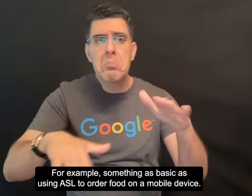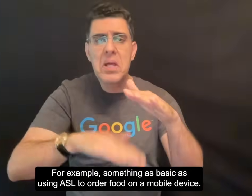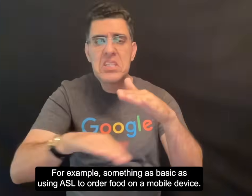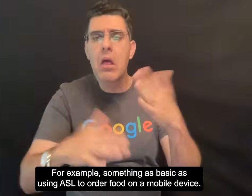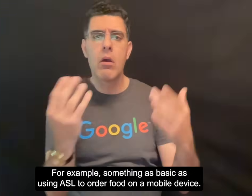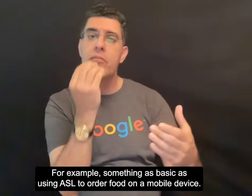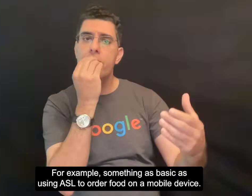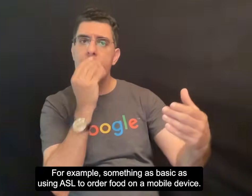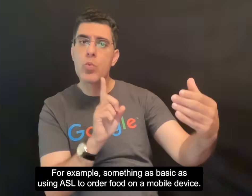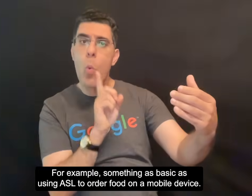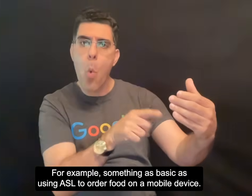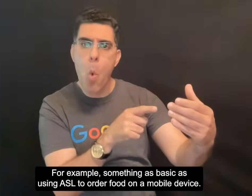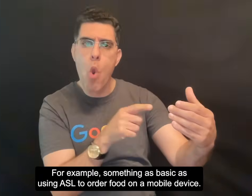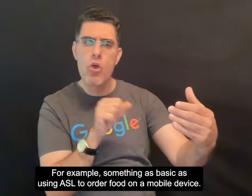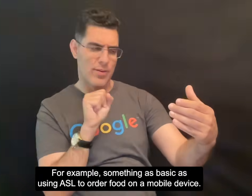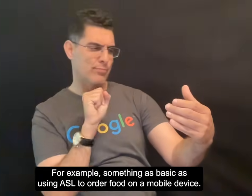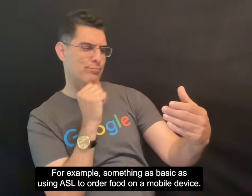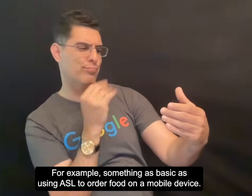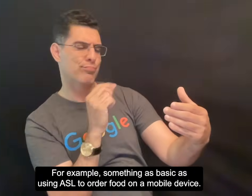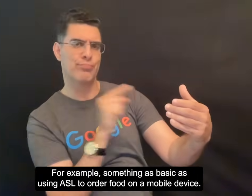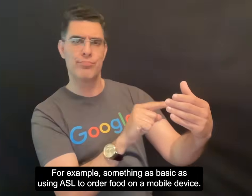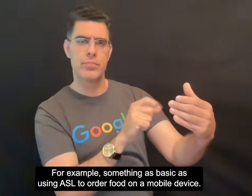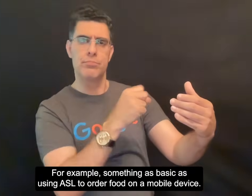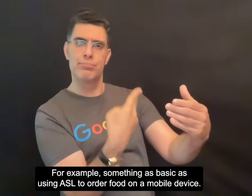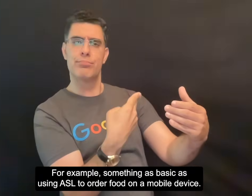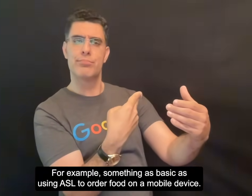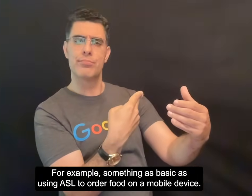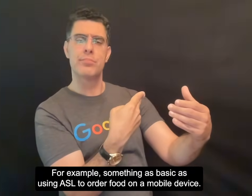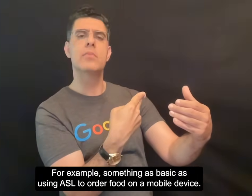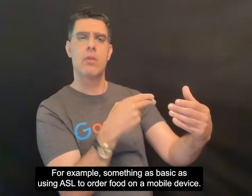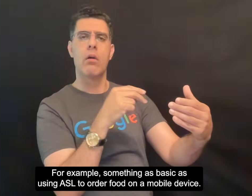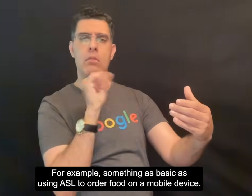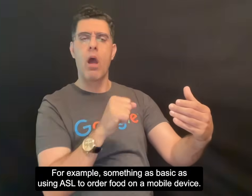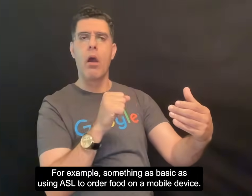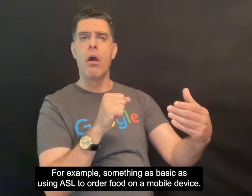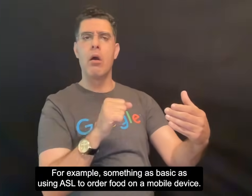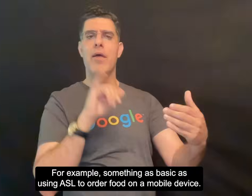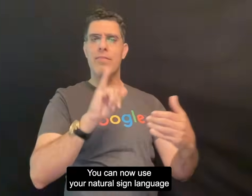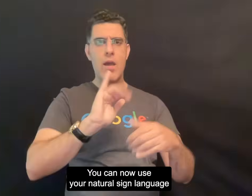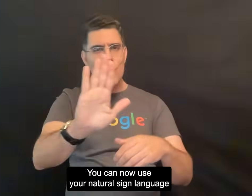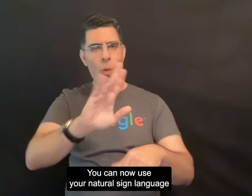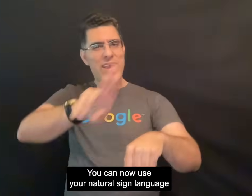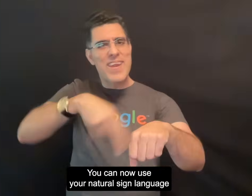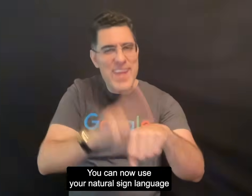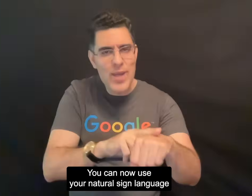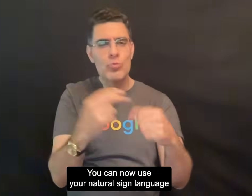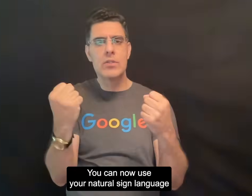example, something as basic as using ASL to order food on a mobile device. You can now use your